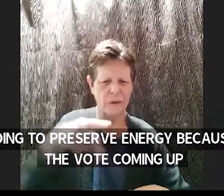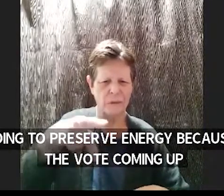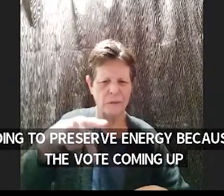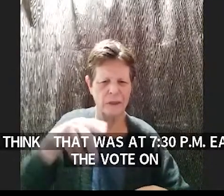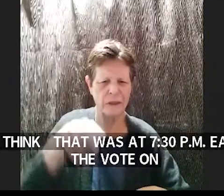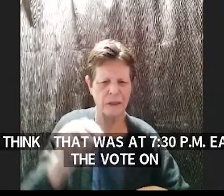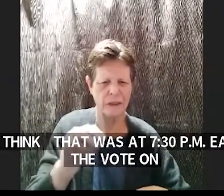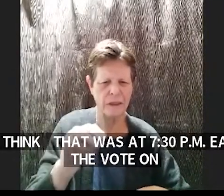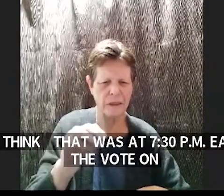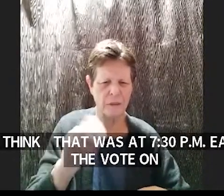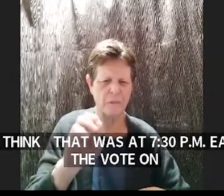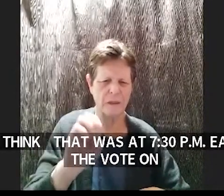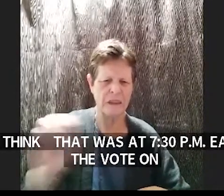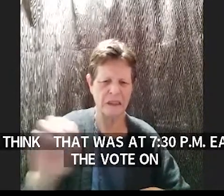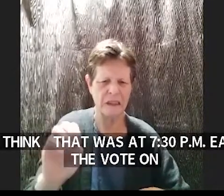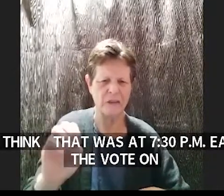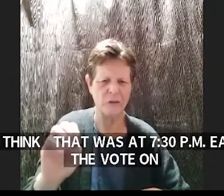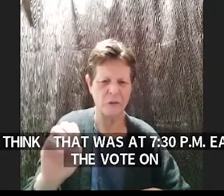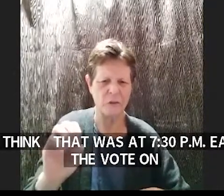um